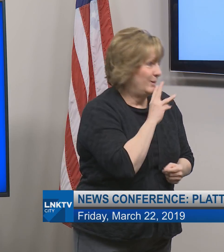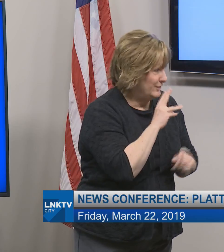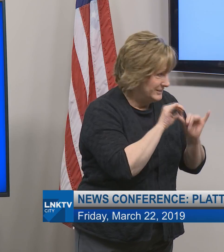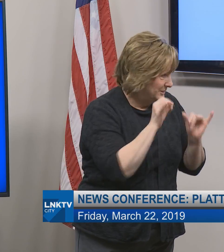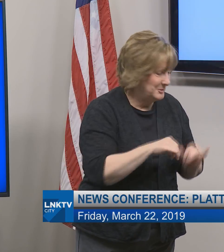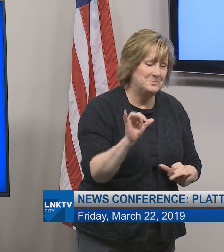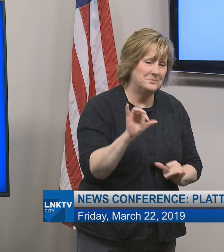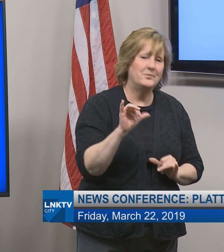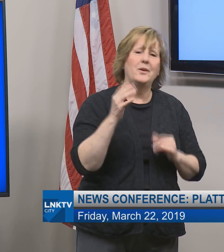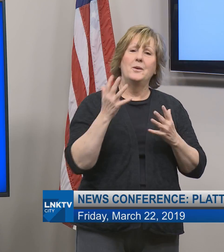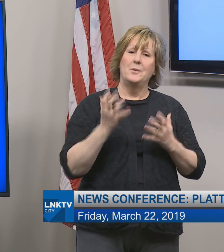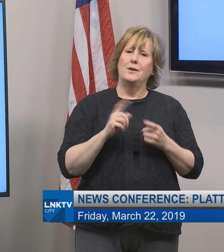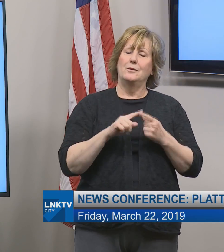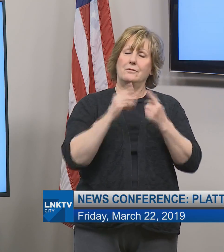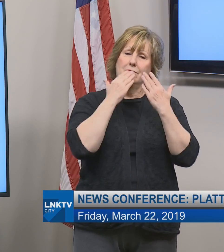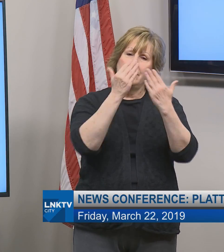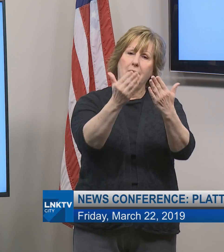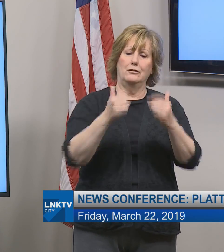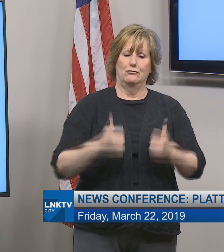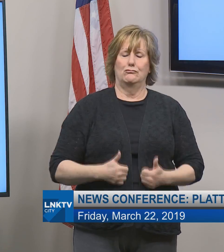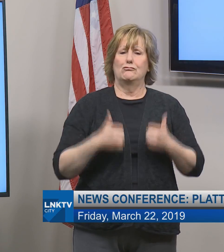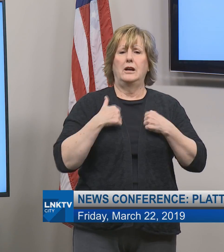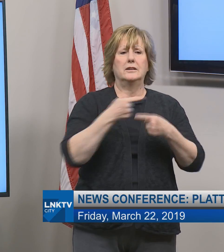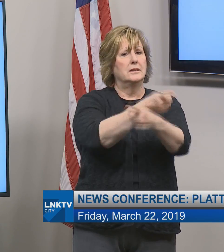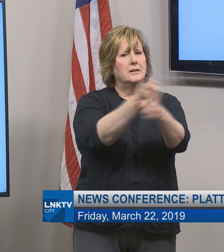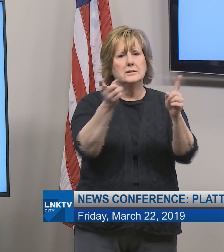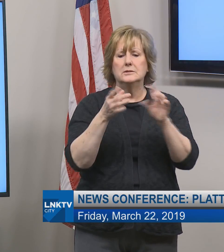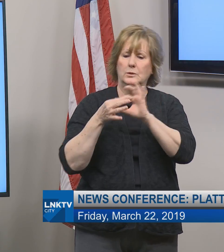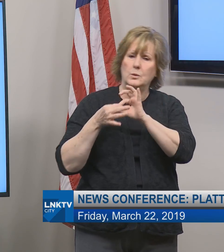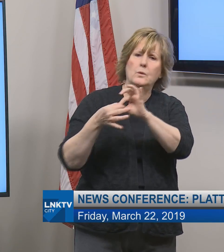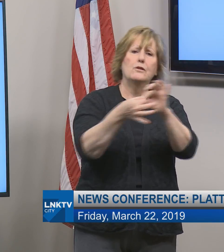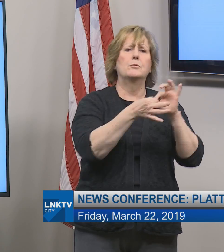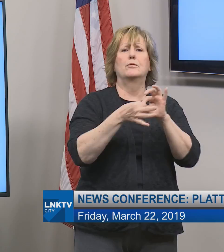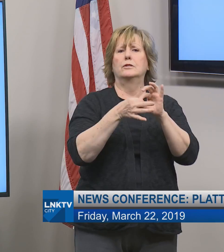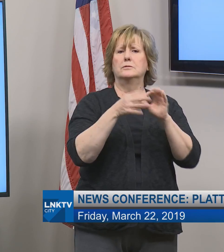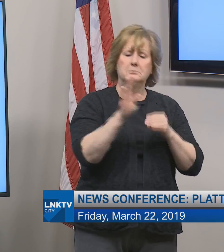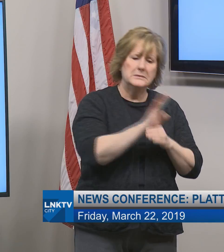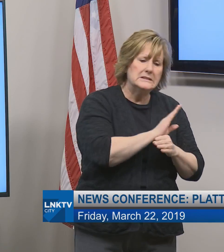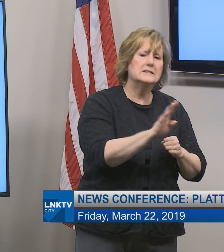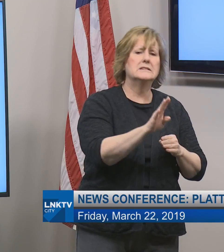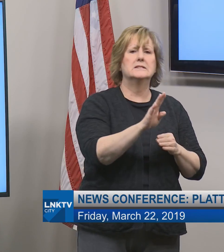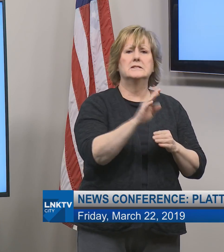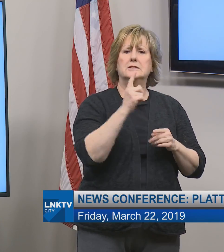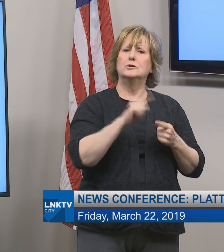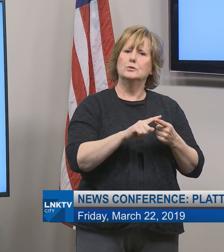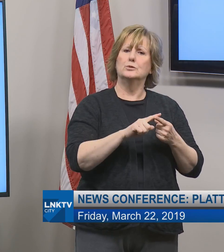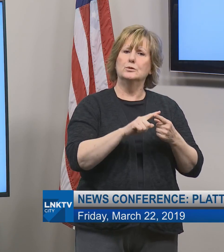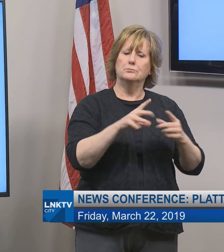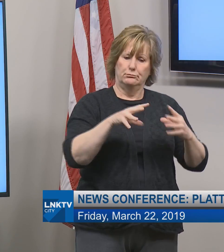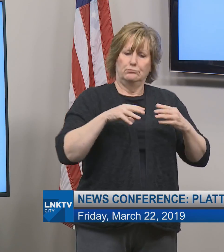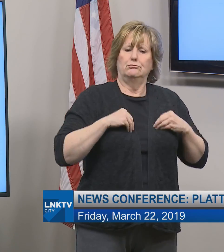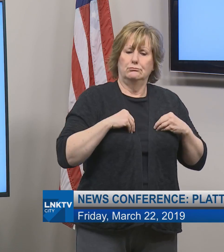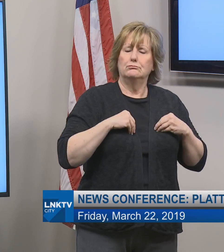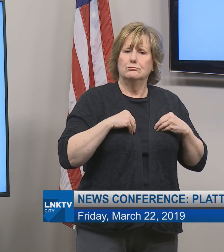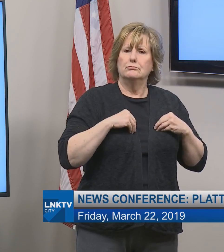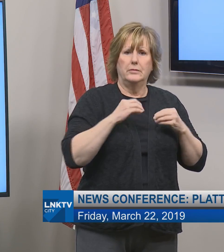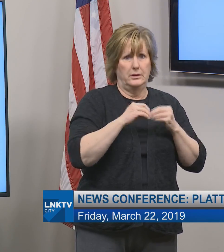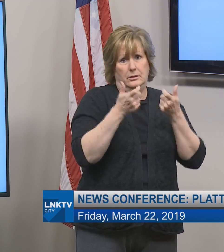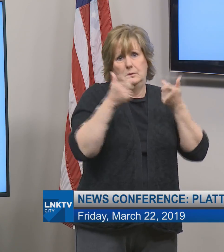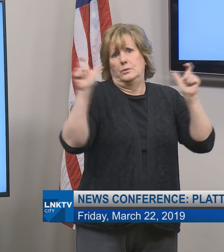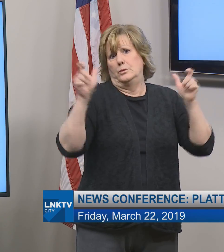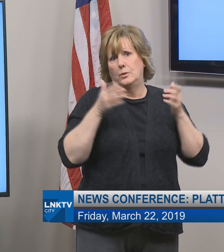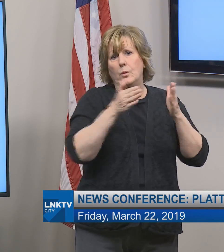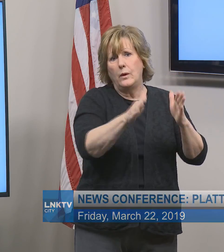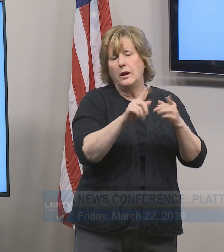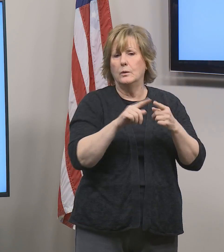System, we just want to thank residents for your cooperation, for businesses for stepping up in major ways